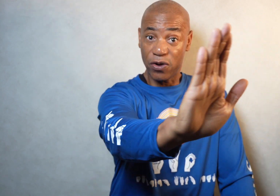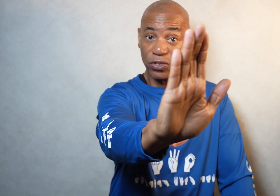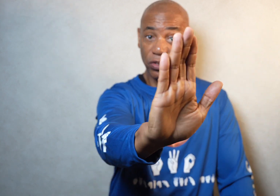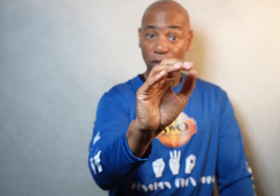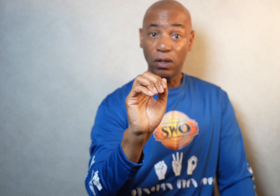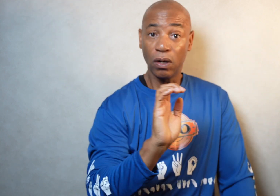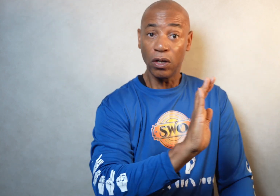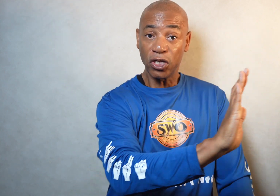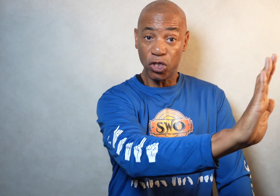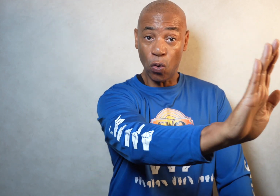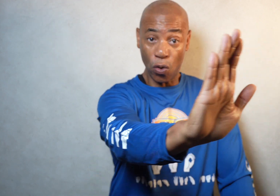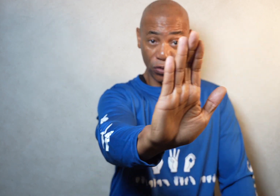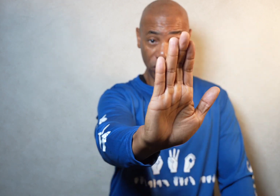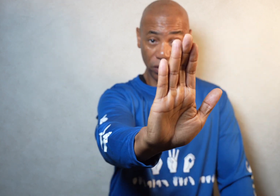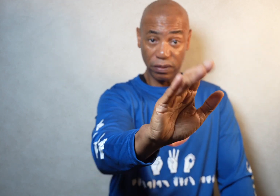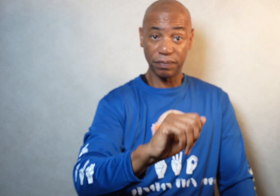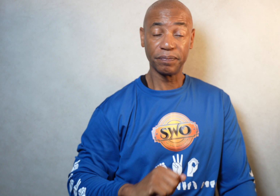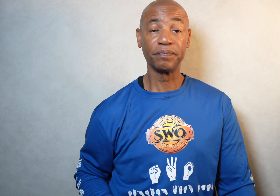theirs, yours.